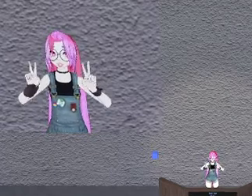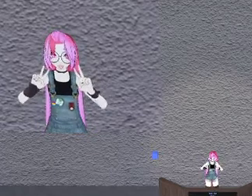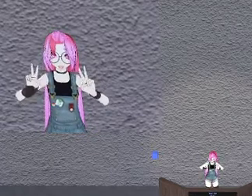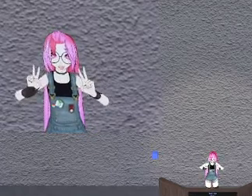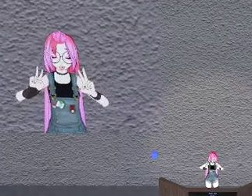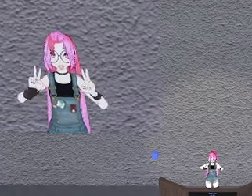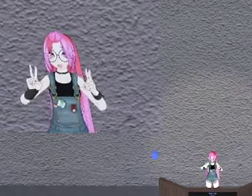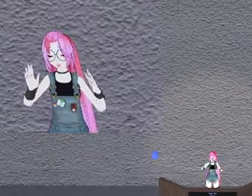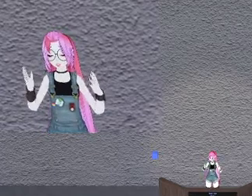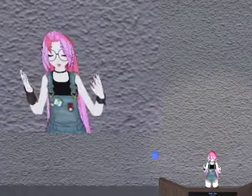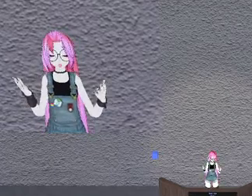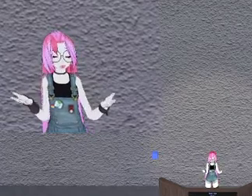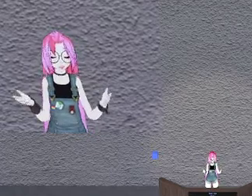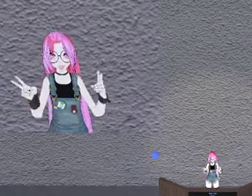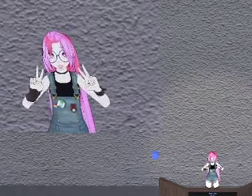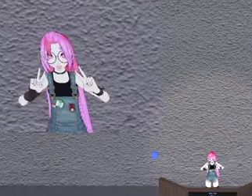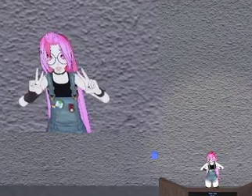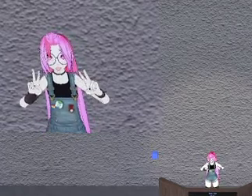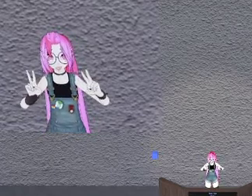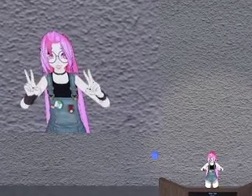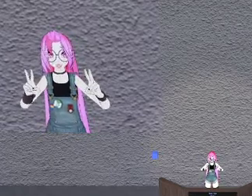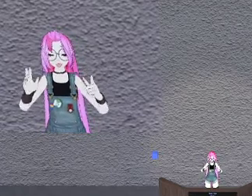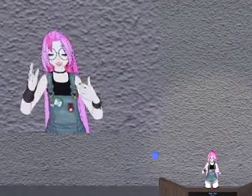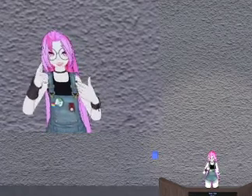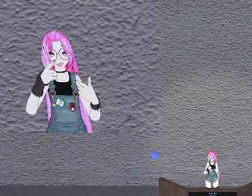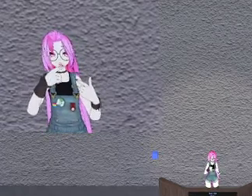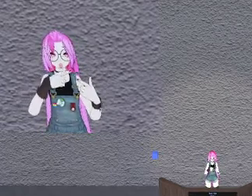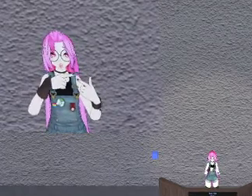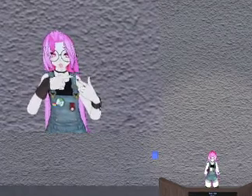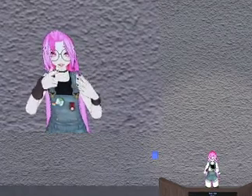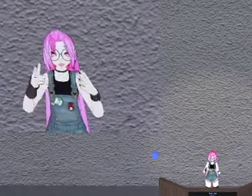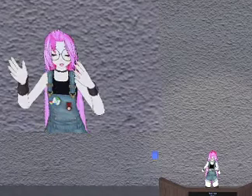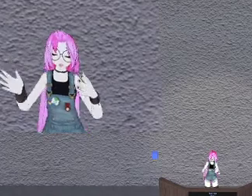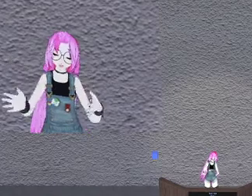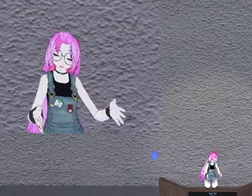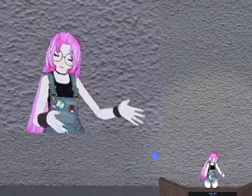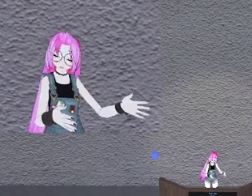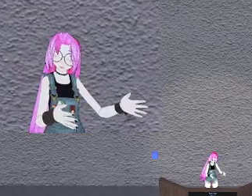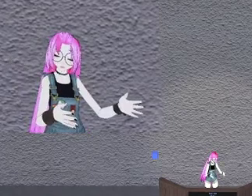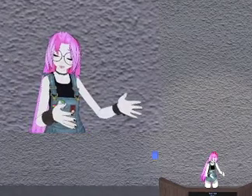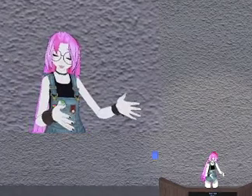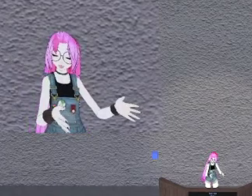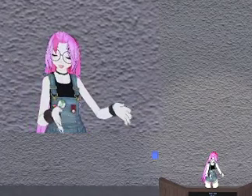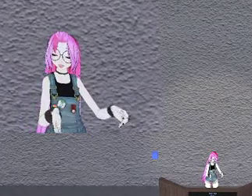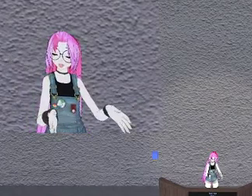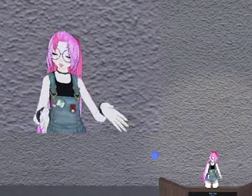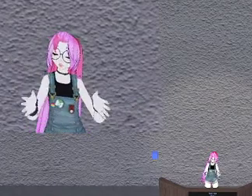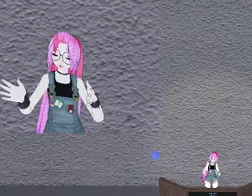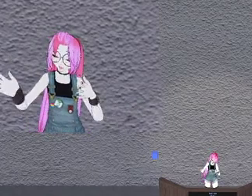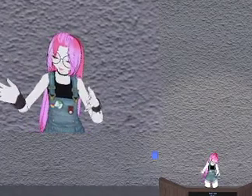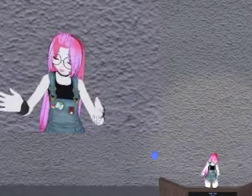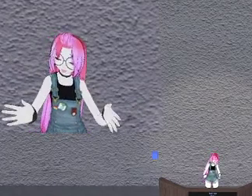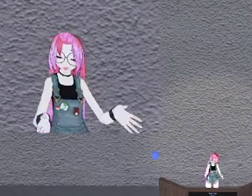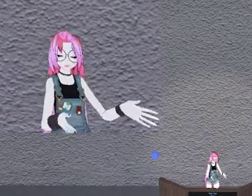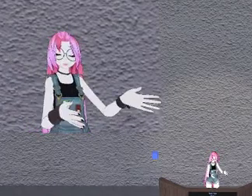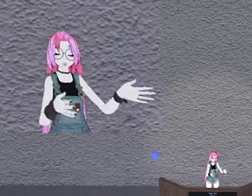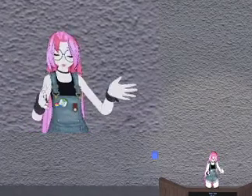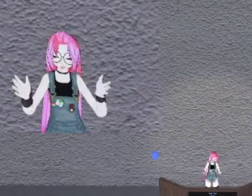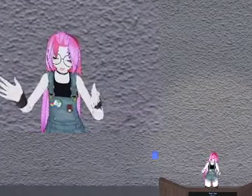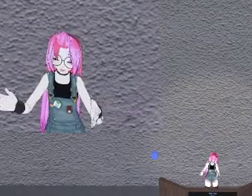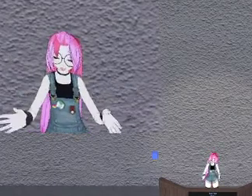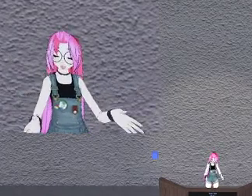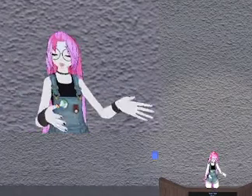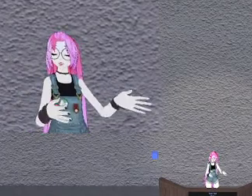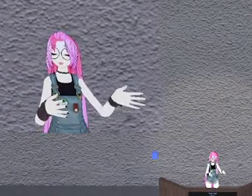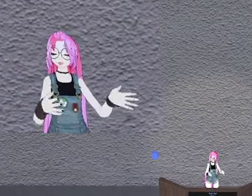I'm preparing whatever, I'm getting it ready. I've seen it as plan, because it could be like we're planning it,